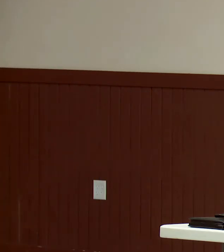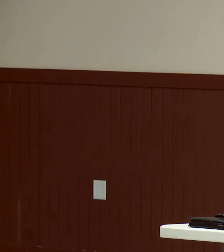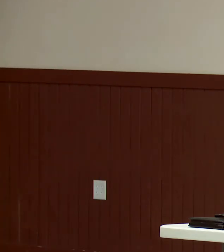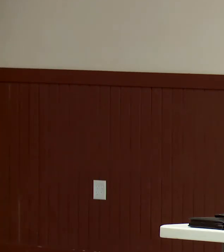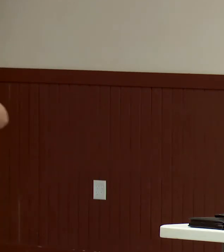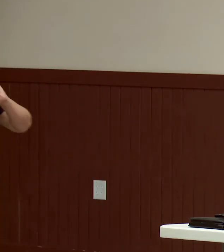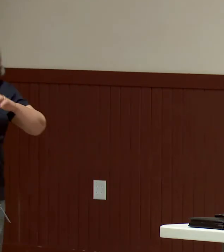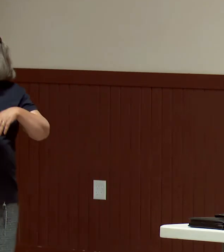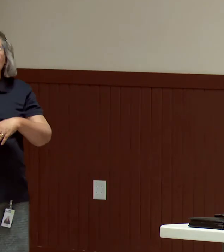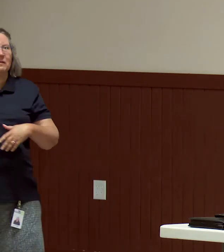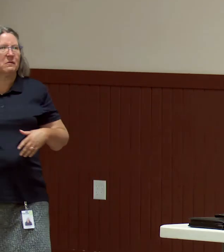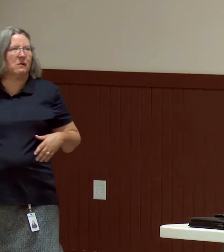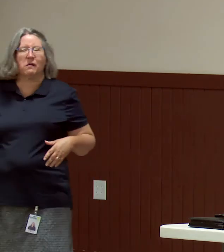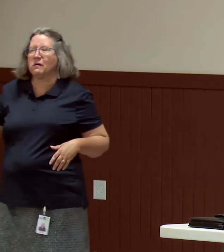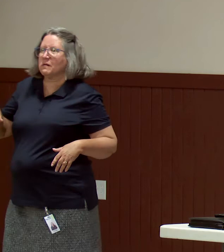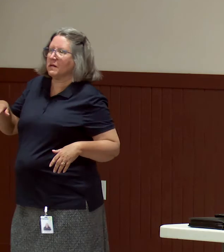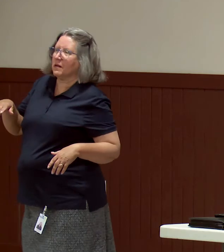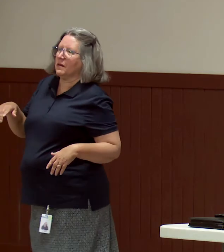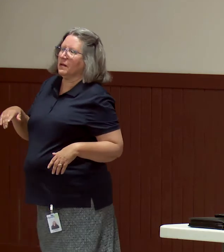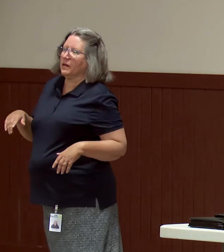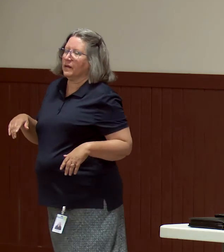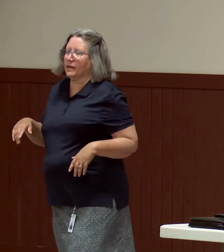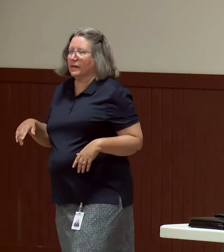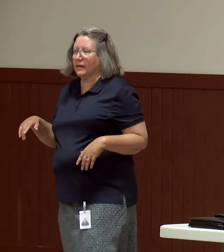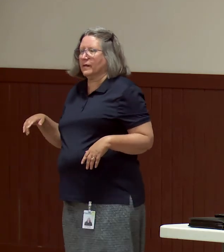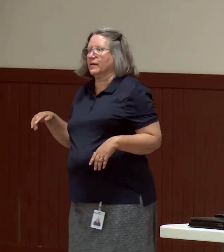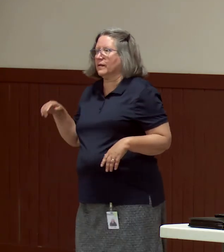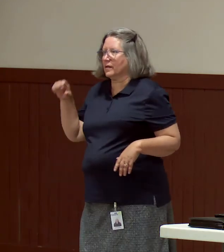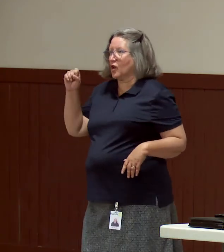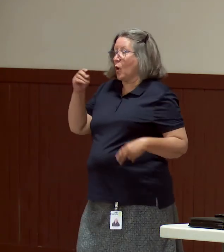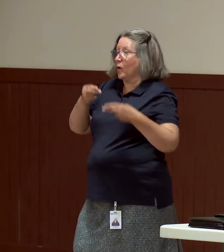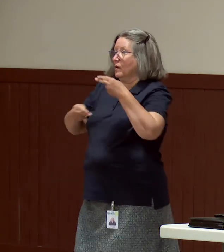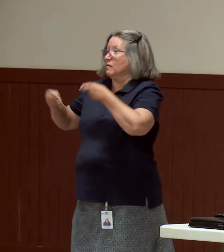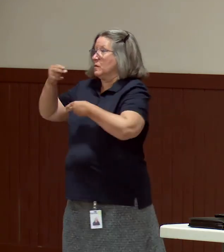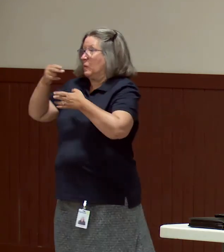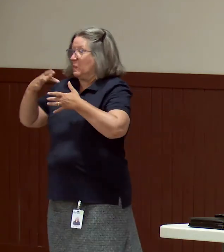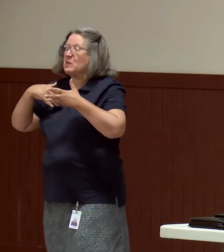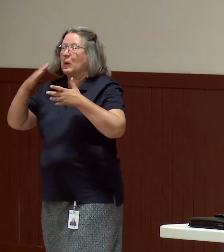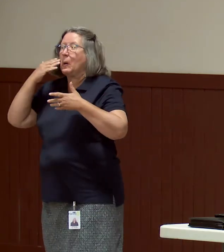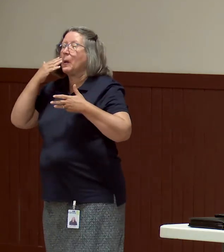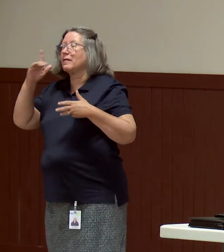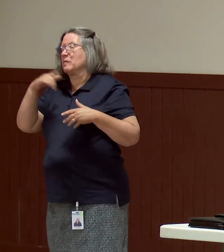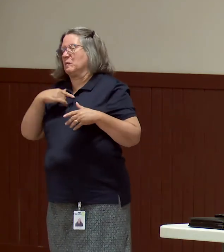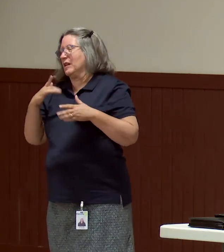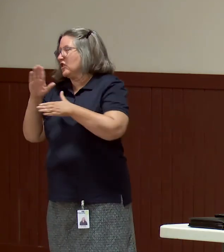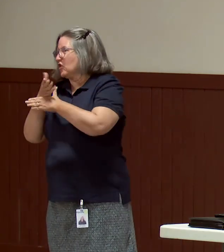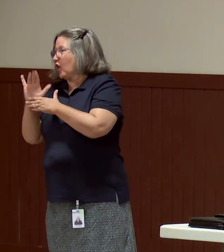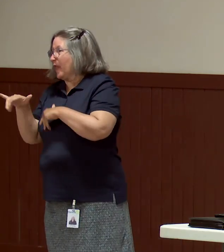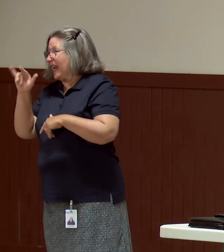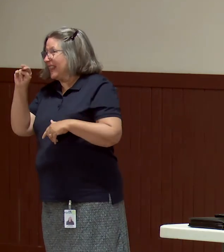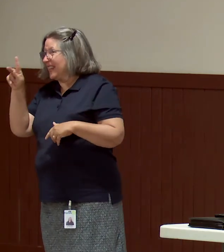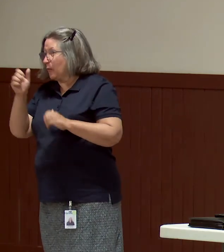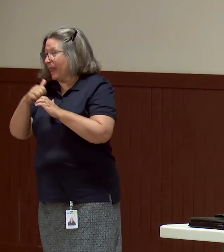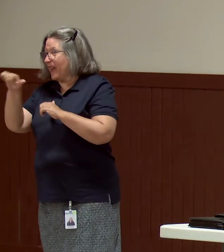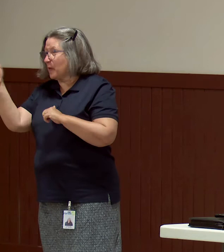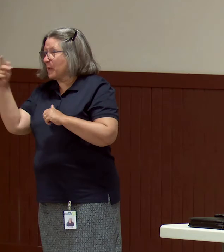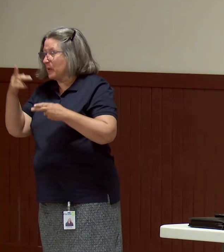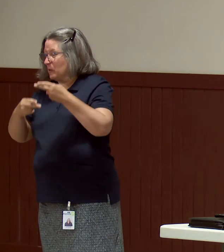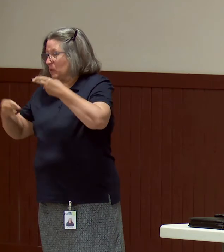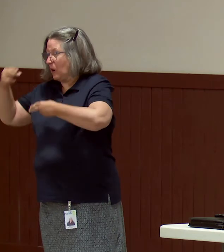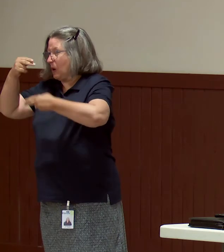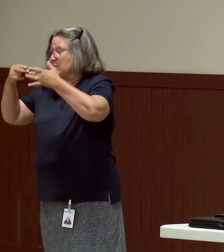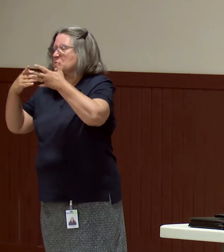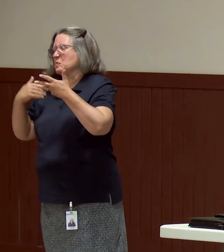And please, I also would encourage you and ask you to share the link with other Linn County residents that you know that may be interested. Here we